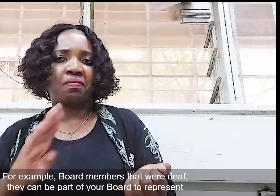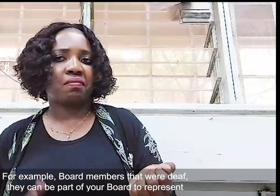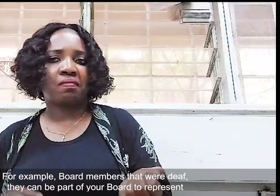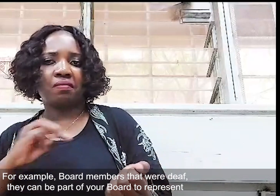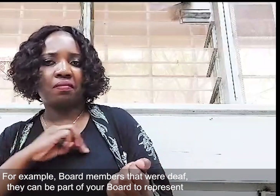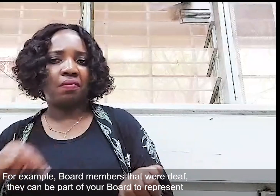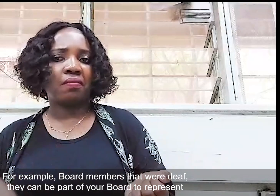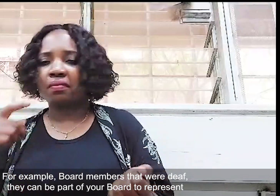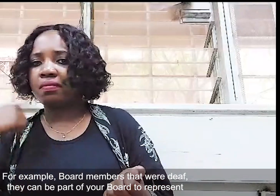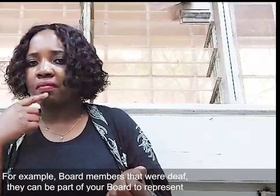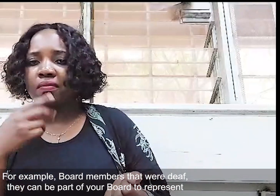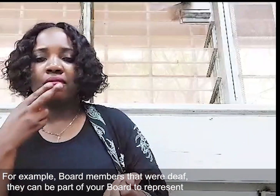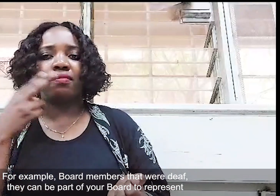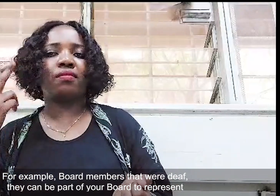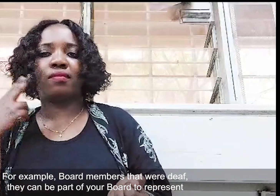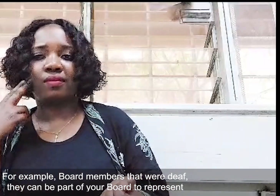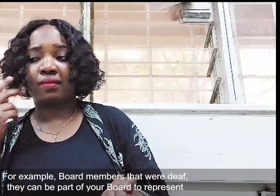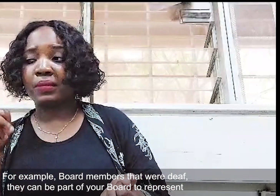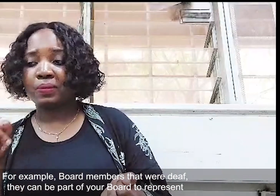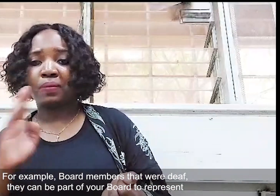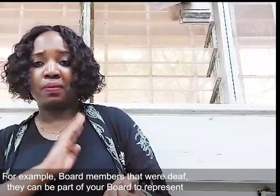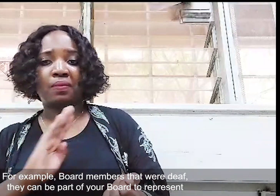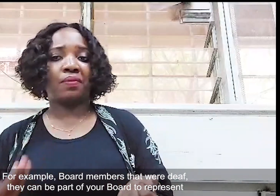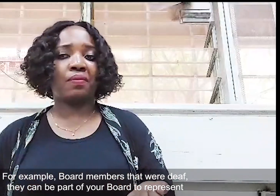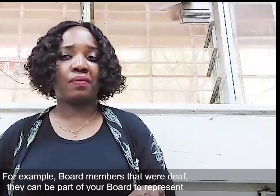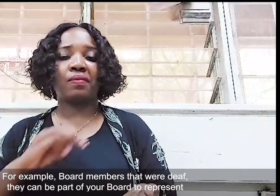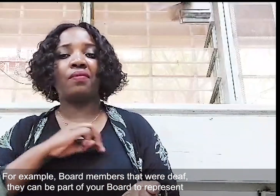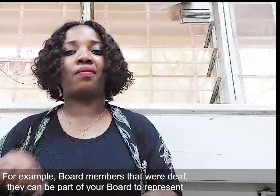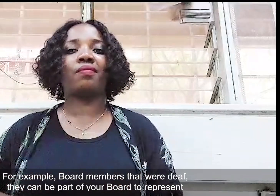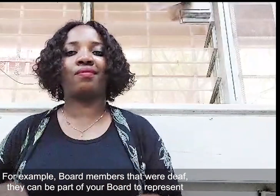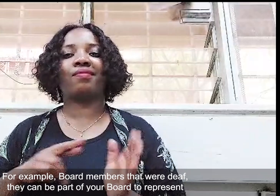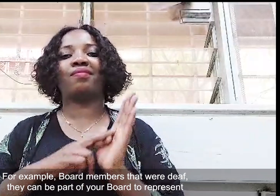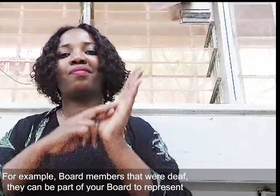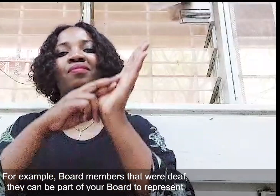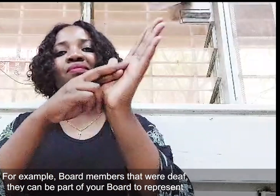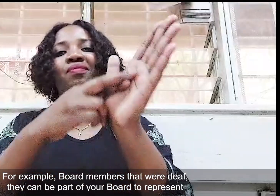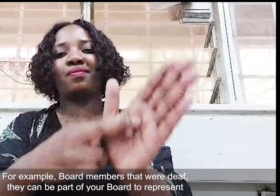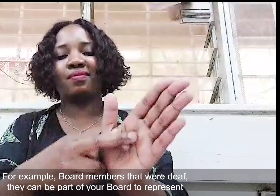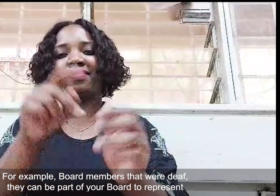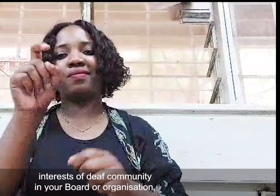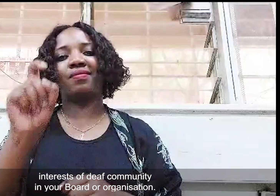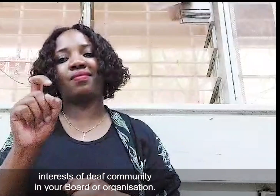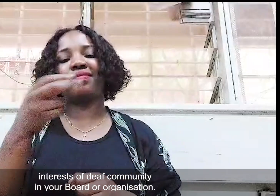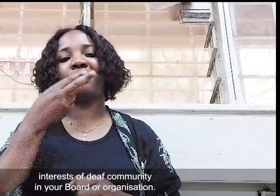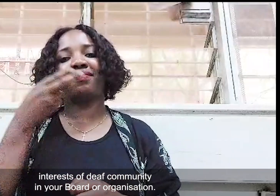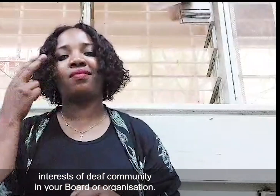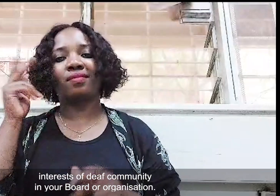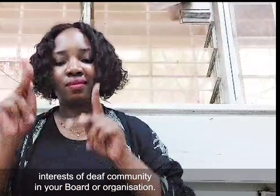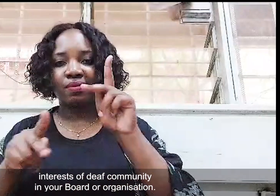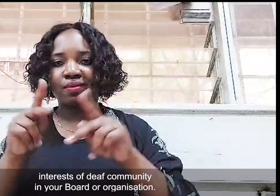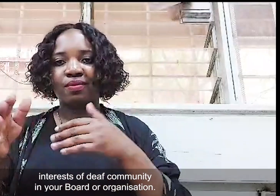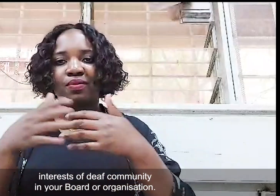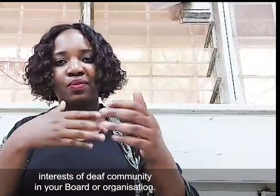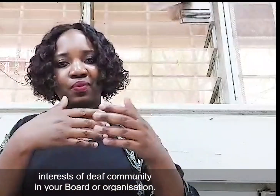For example, you can have board members that who are deaf. They can be part of your board to represent interests of the deaf